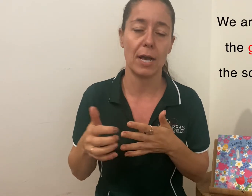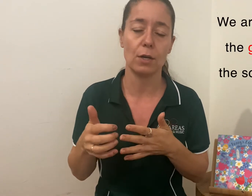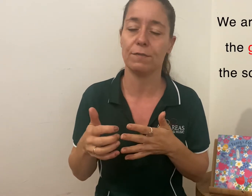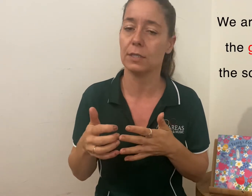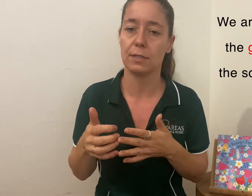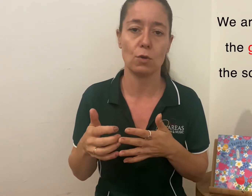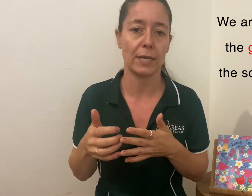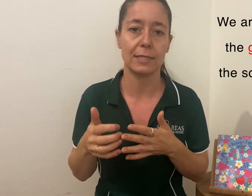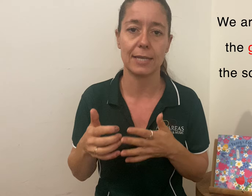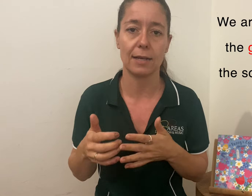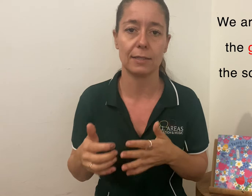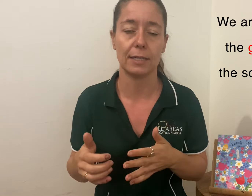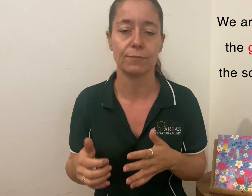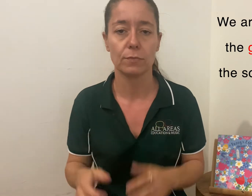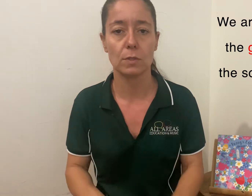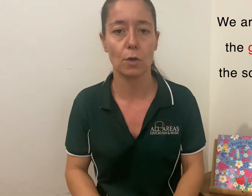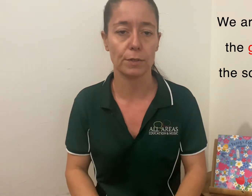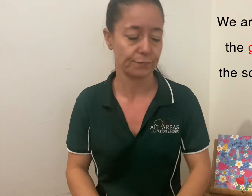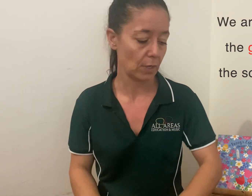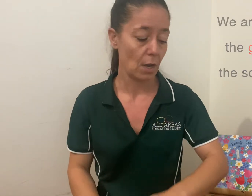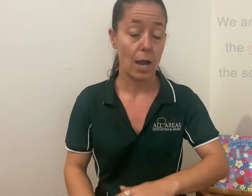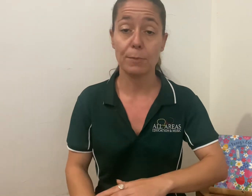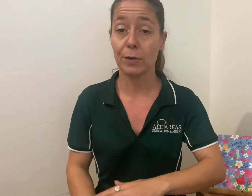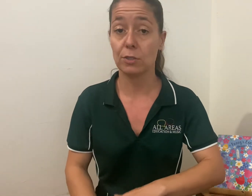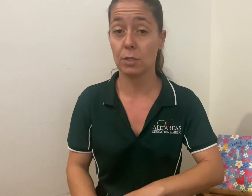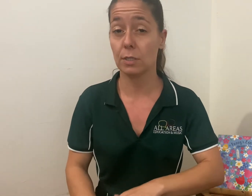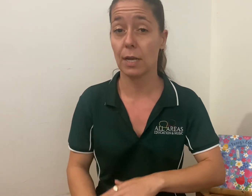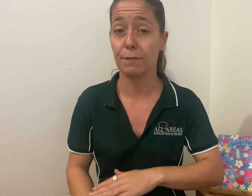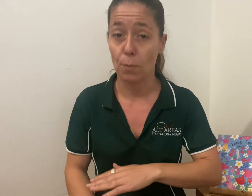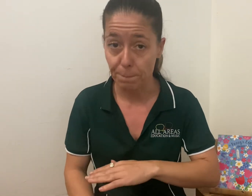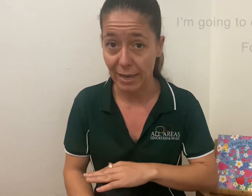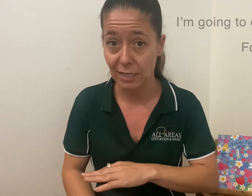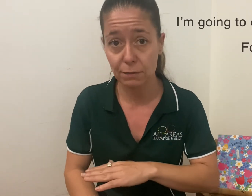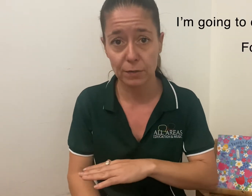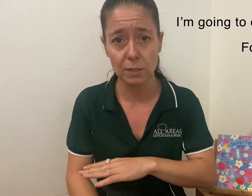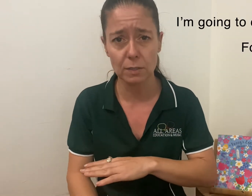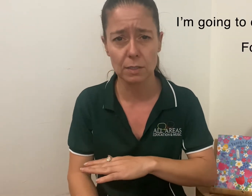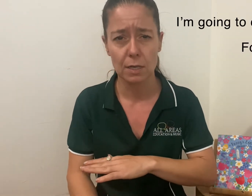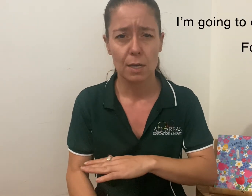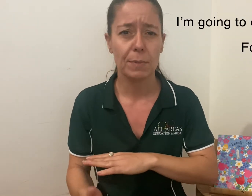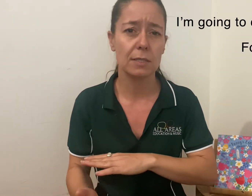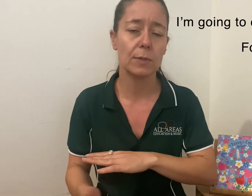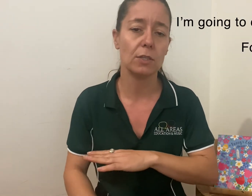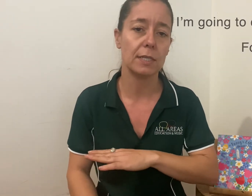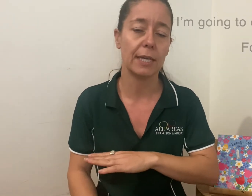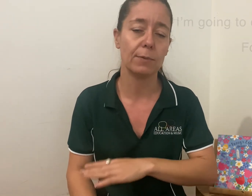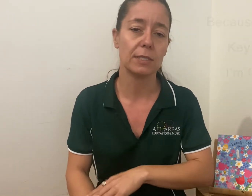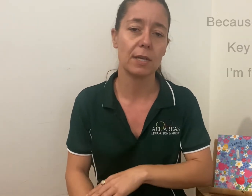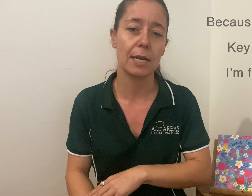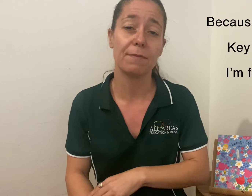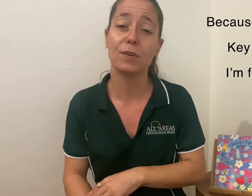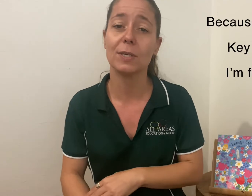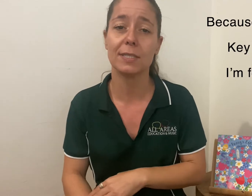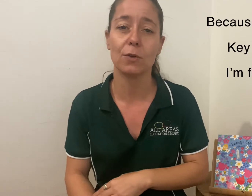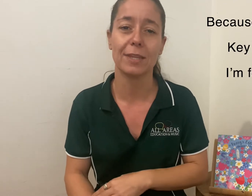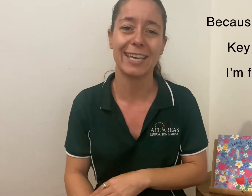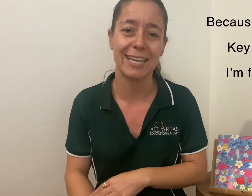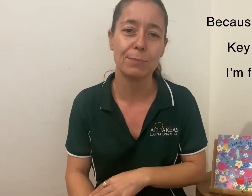of the song exactly. So I'm going to do the sign for bay first. Because we're using keyword sign, I'm focusing on the key part